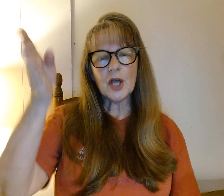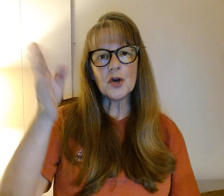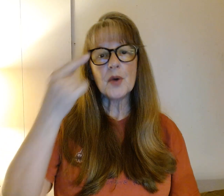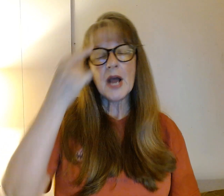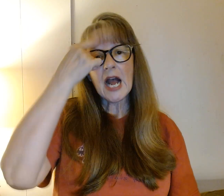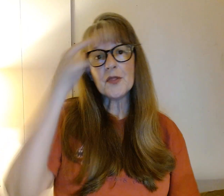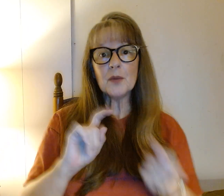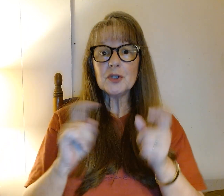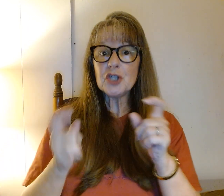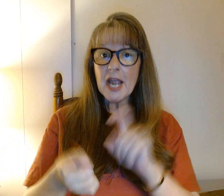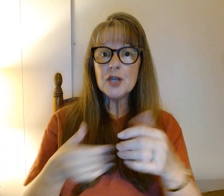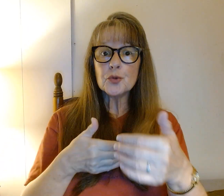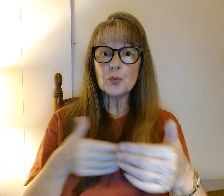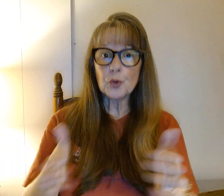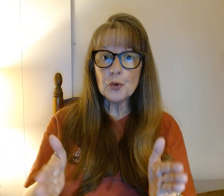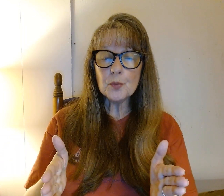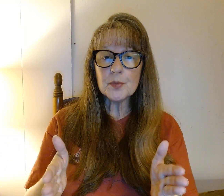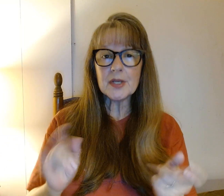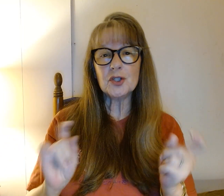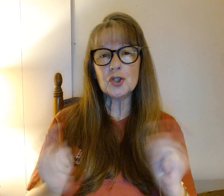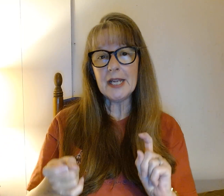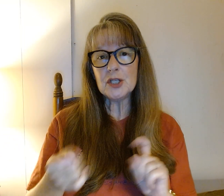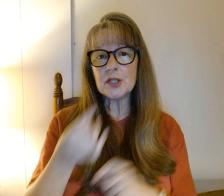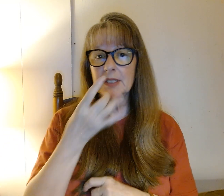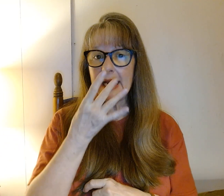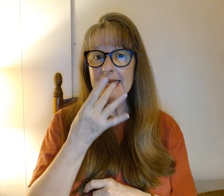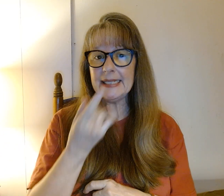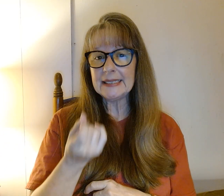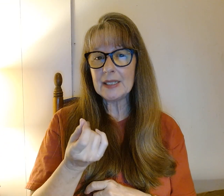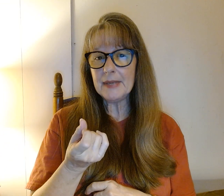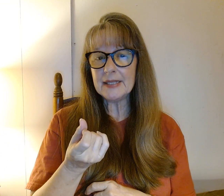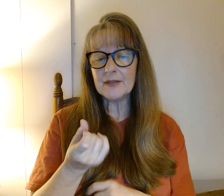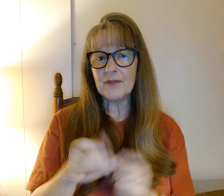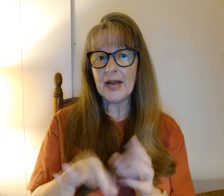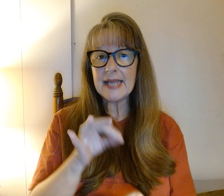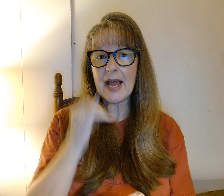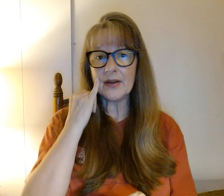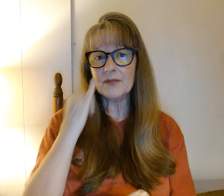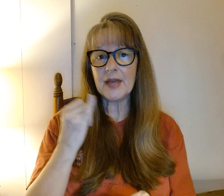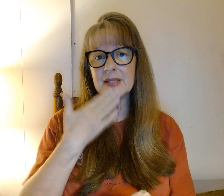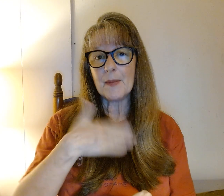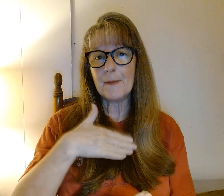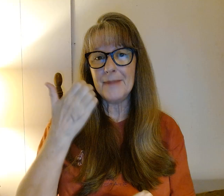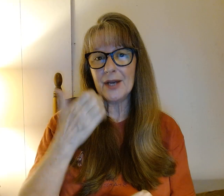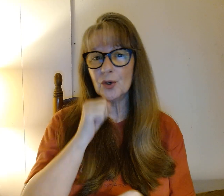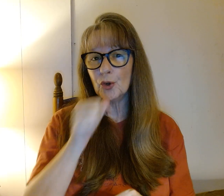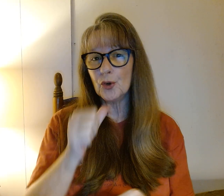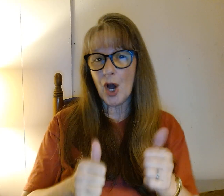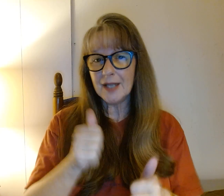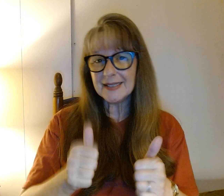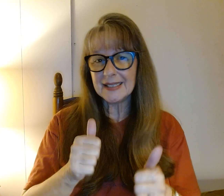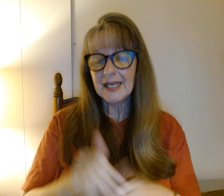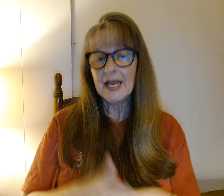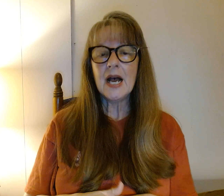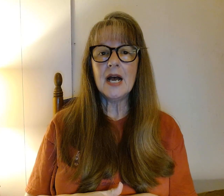Hello, I thought I would change rooms and change the lighting a little bit to find out if that's better or not.